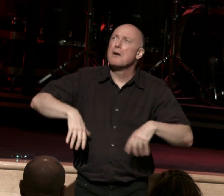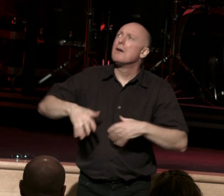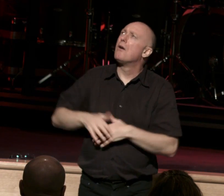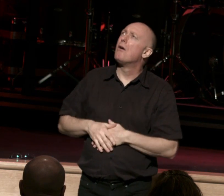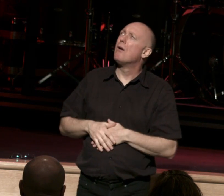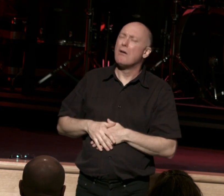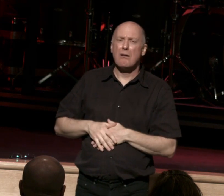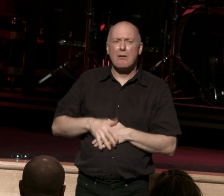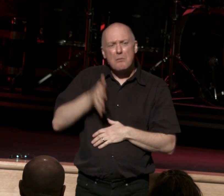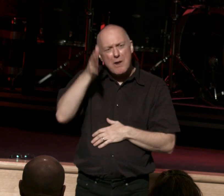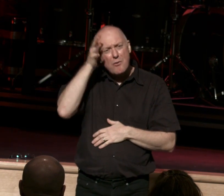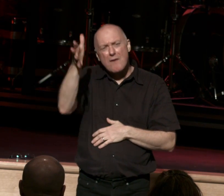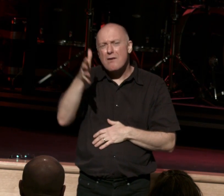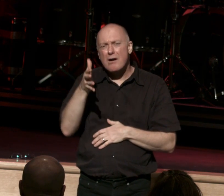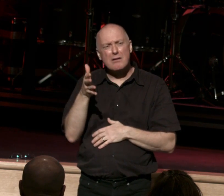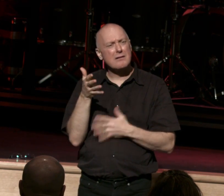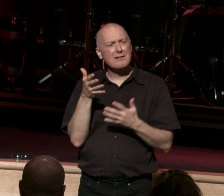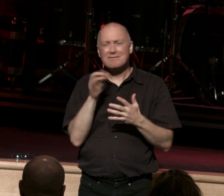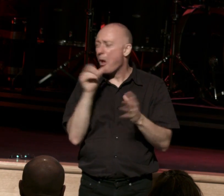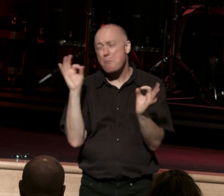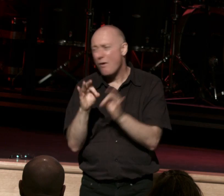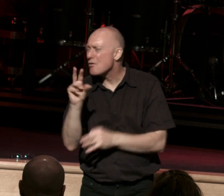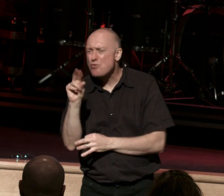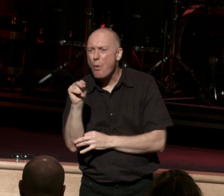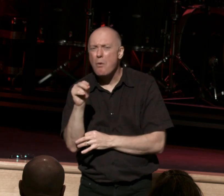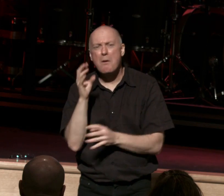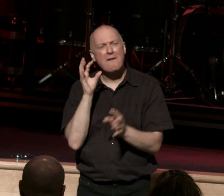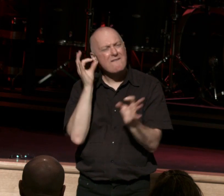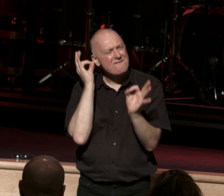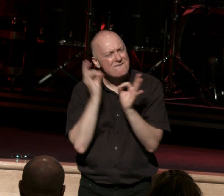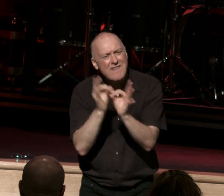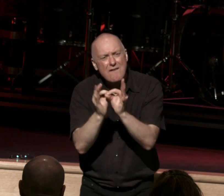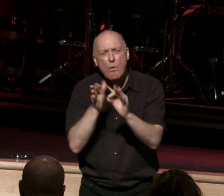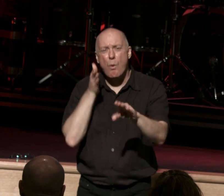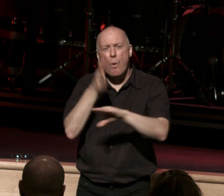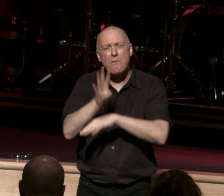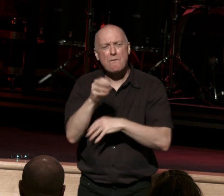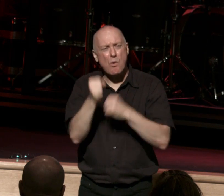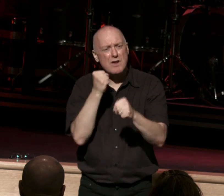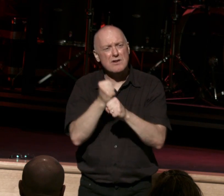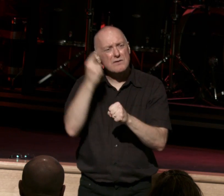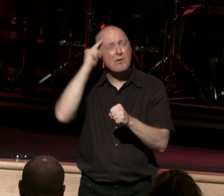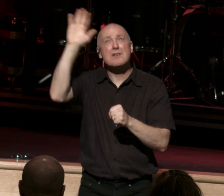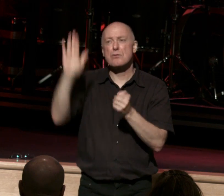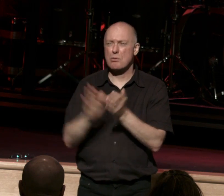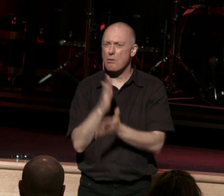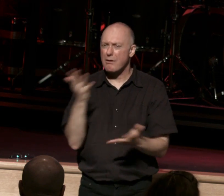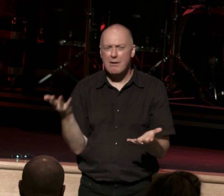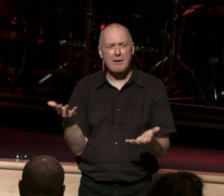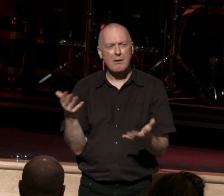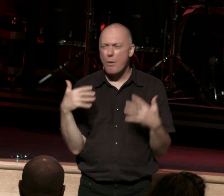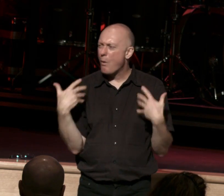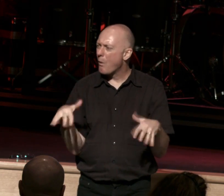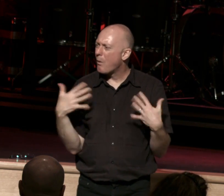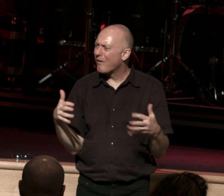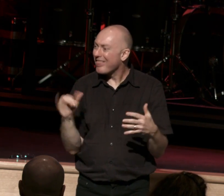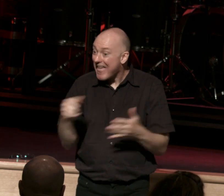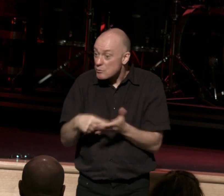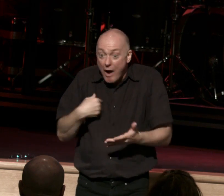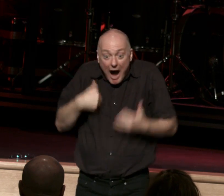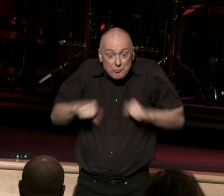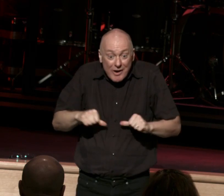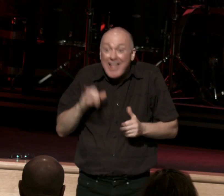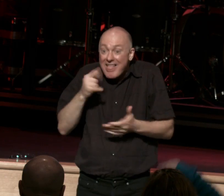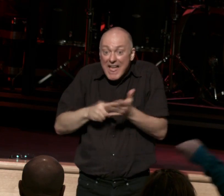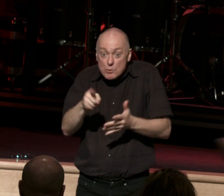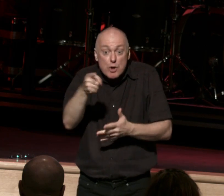and the amazing what it means to serve him faithfully and to not be perfect, but to do it as best you can, the strength of God for the glory of God, to see how that adds up to a life, and that's